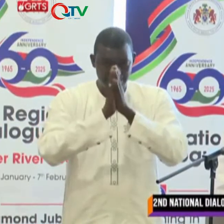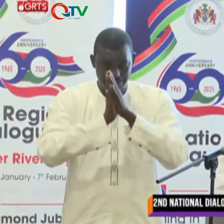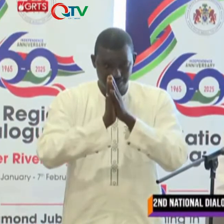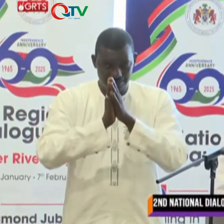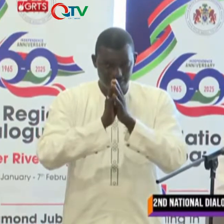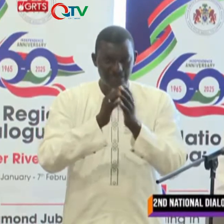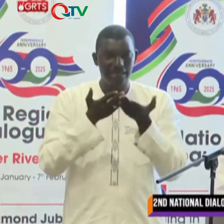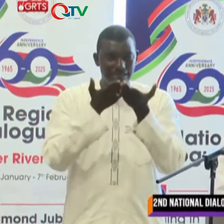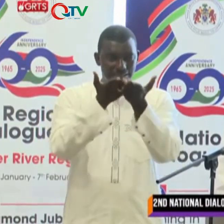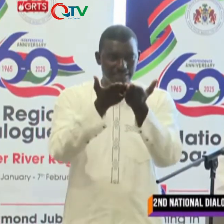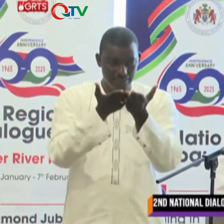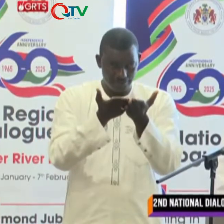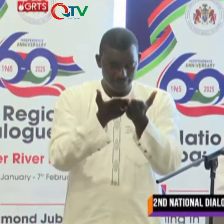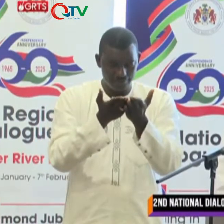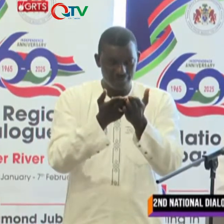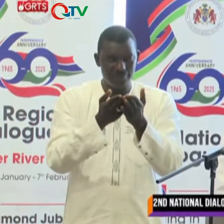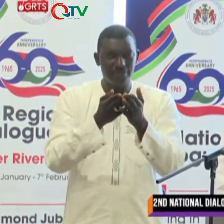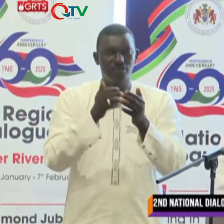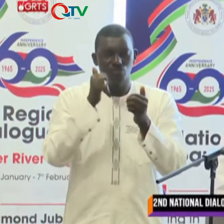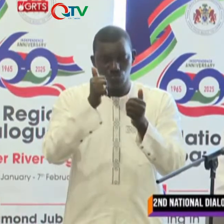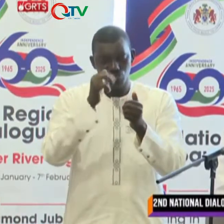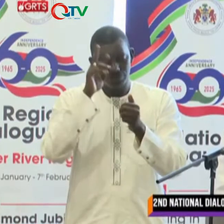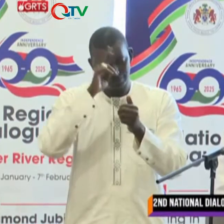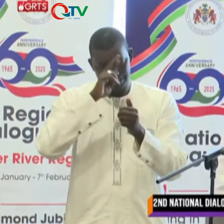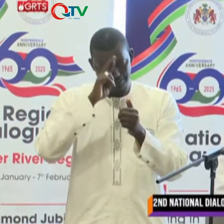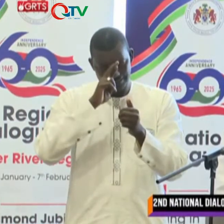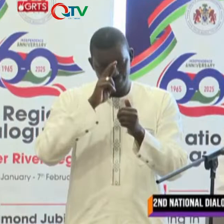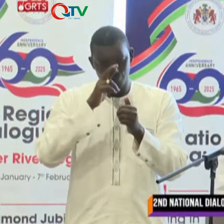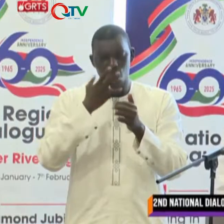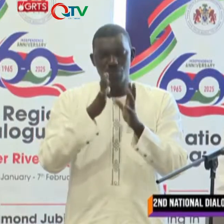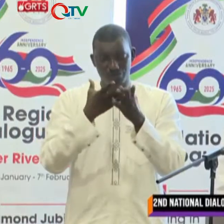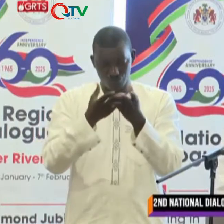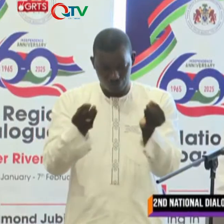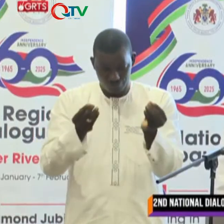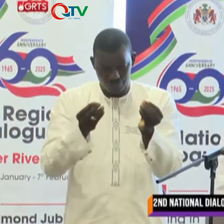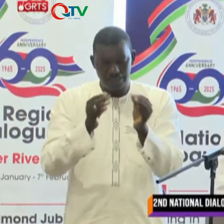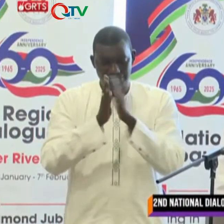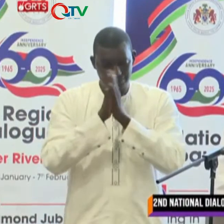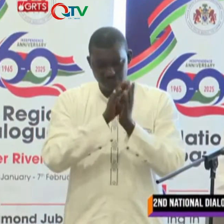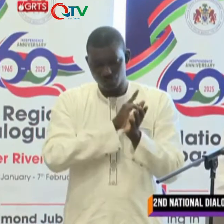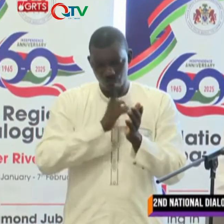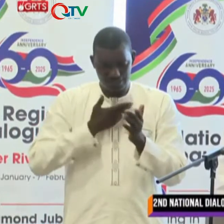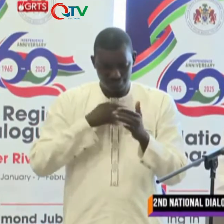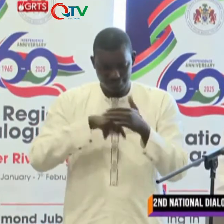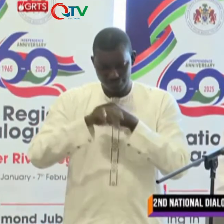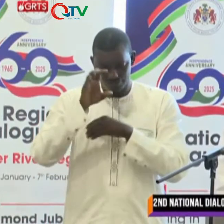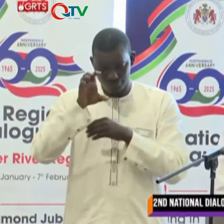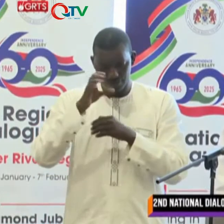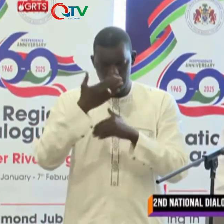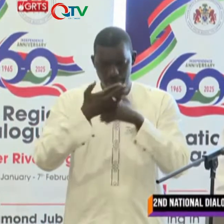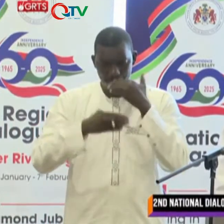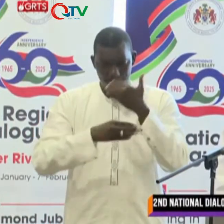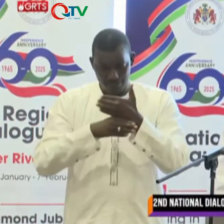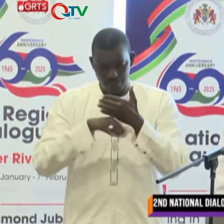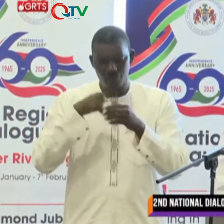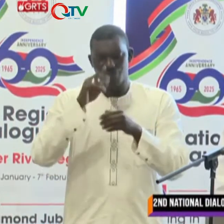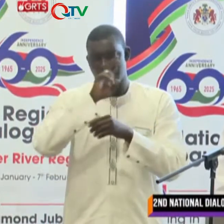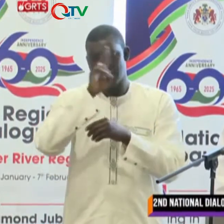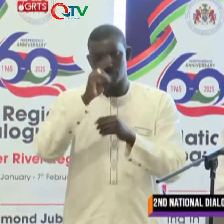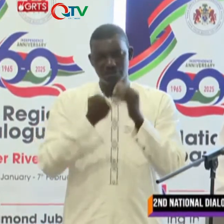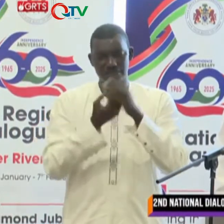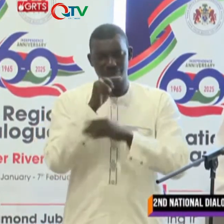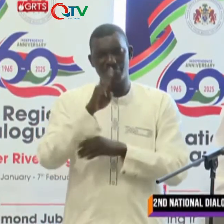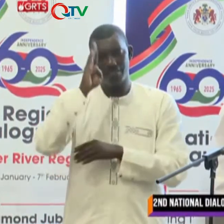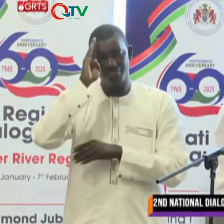provide tangible and realistic solutions to the challenges we face as a country in building resilience for national